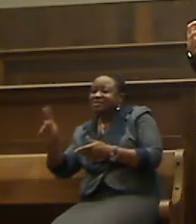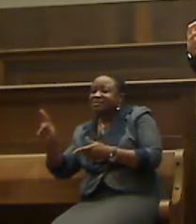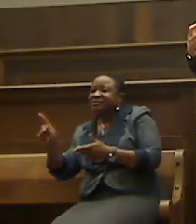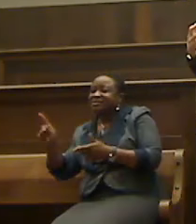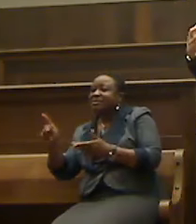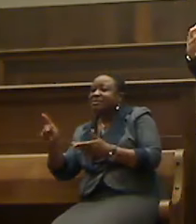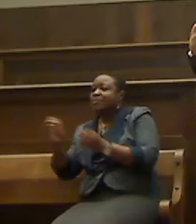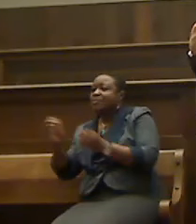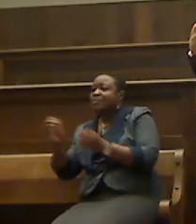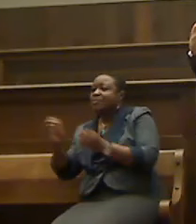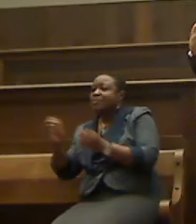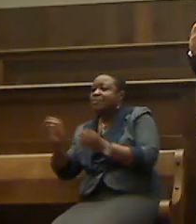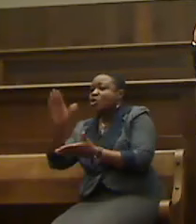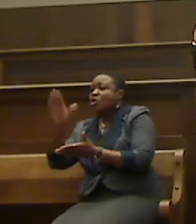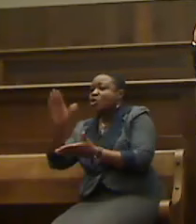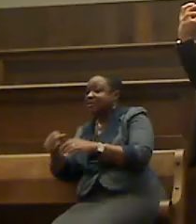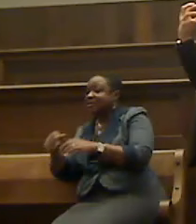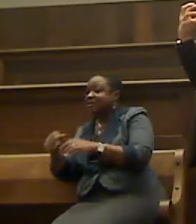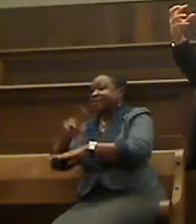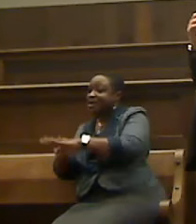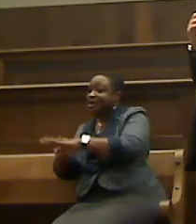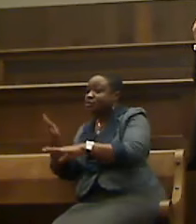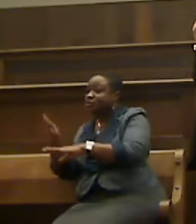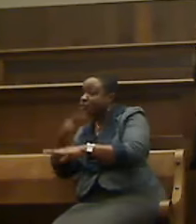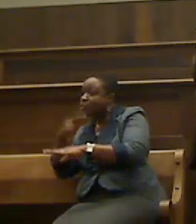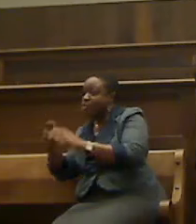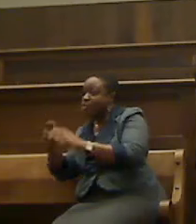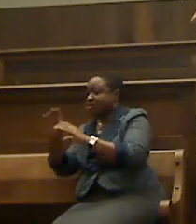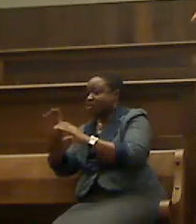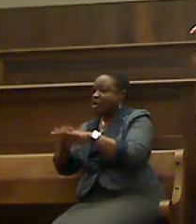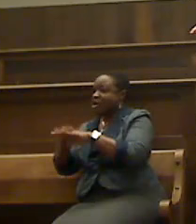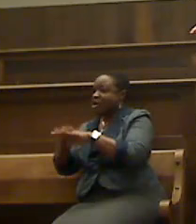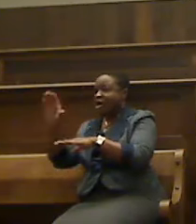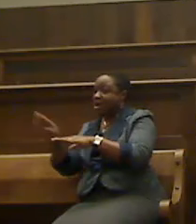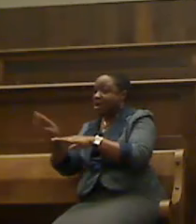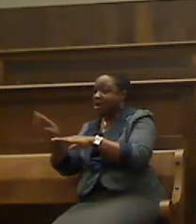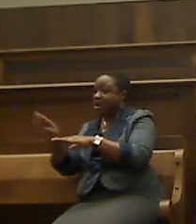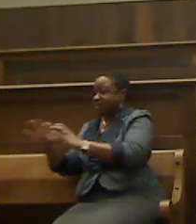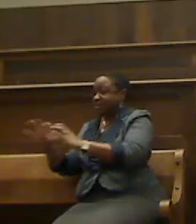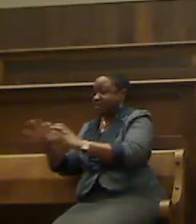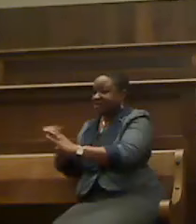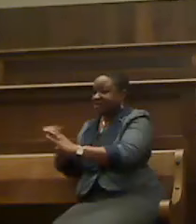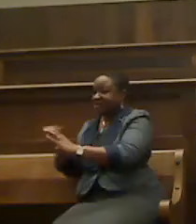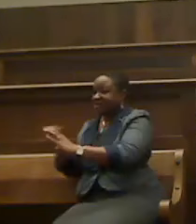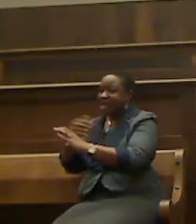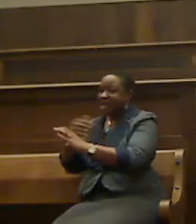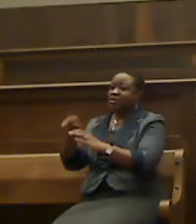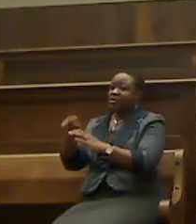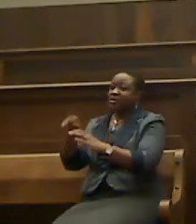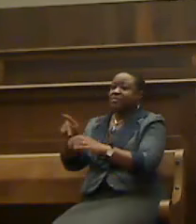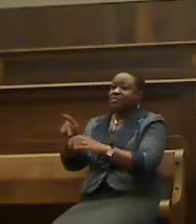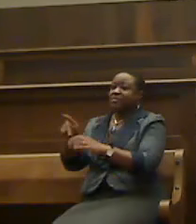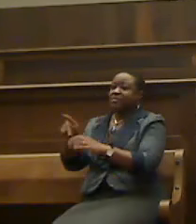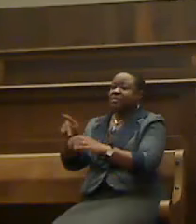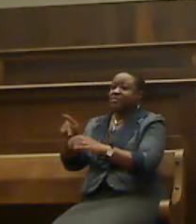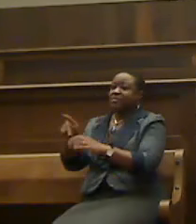say, corn on the cob sold at Walmart that's Monsanto's Roundup Ready BT version.